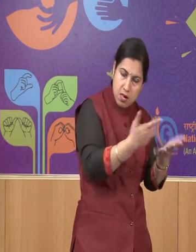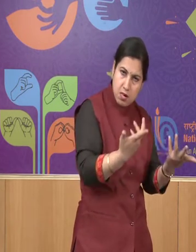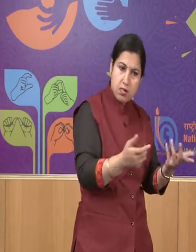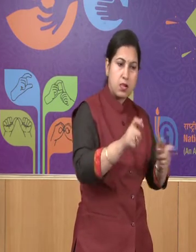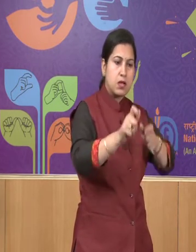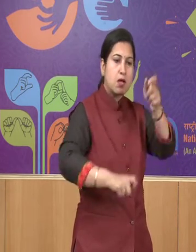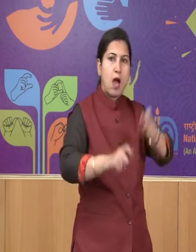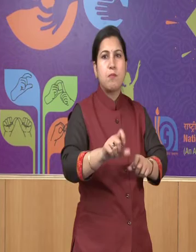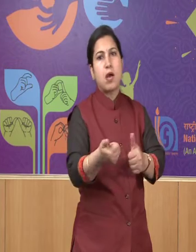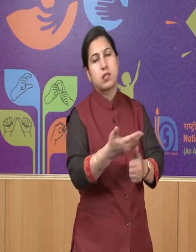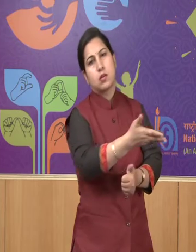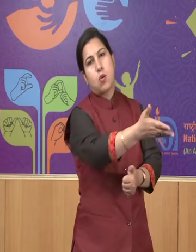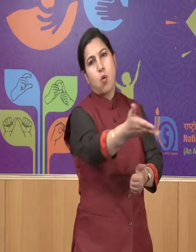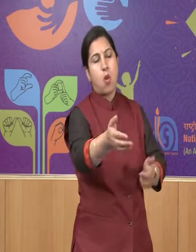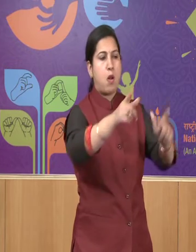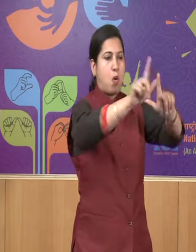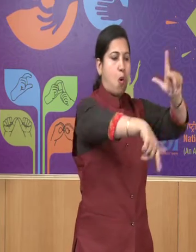workers, etc.,